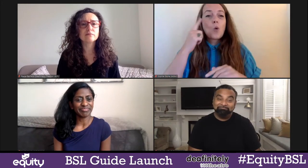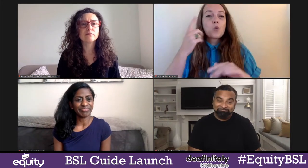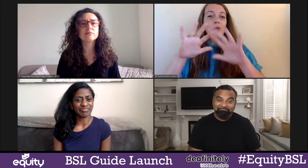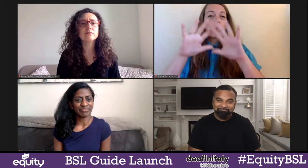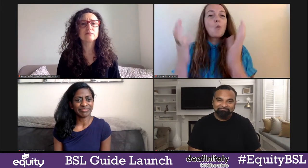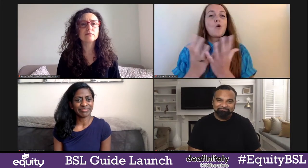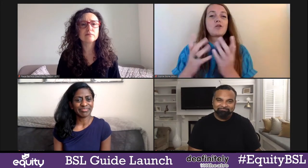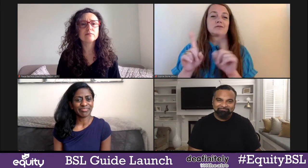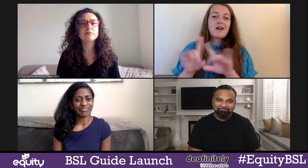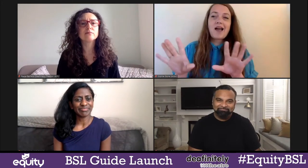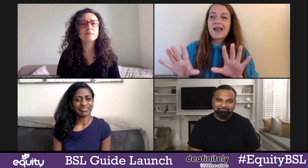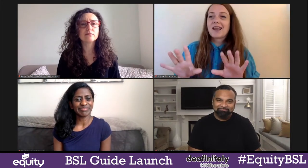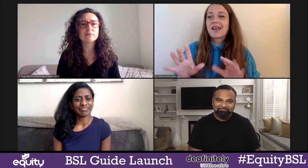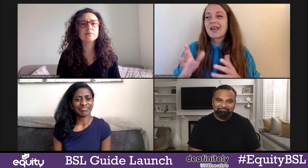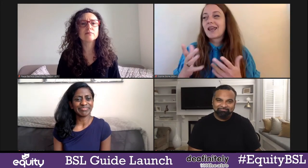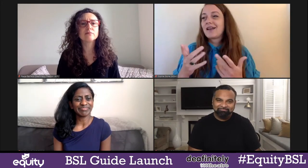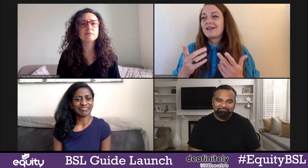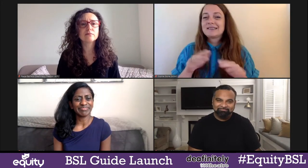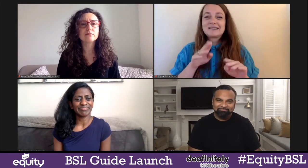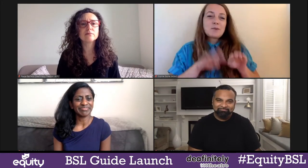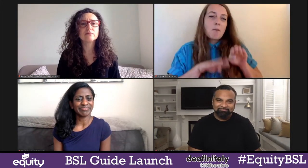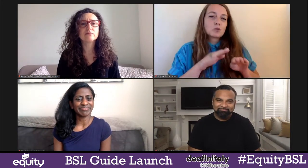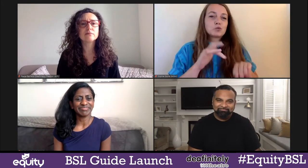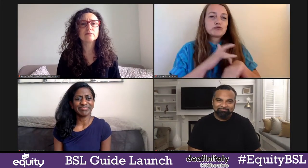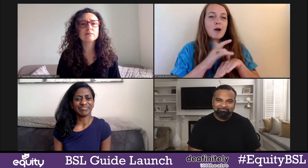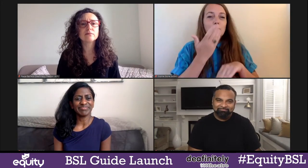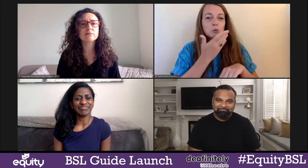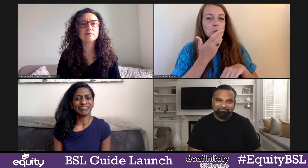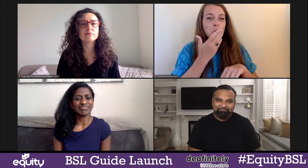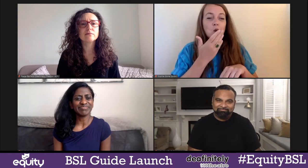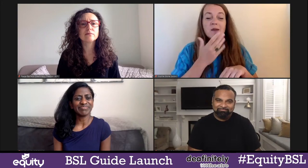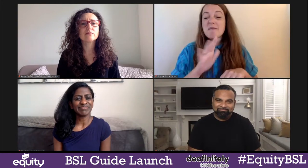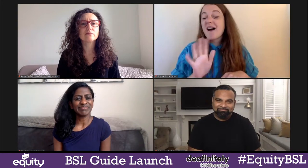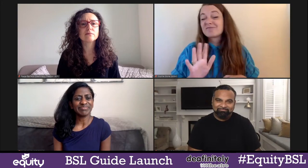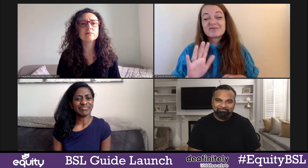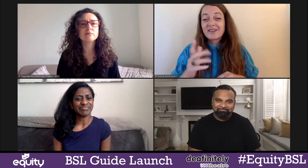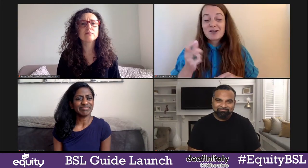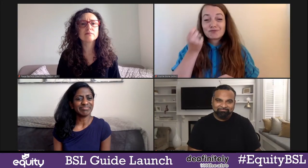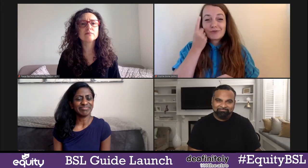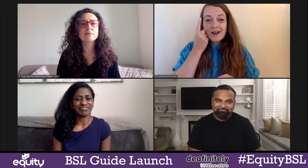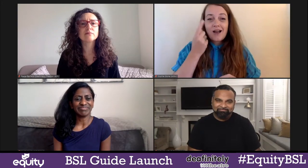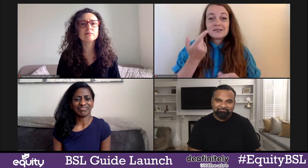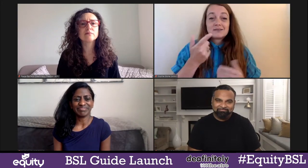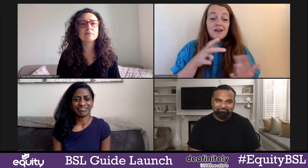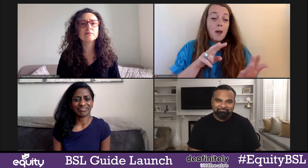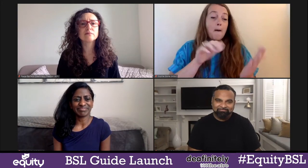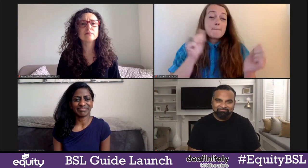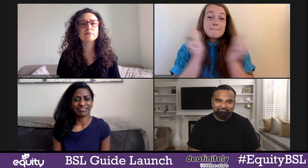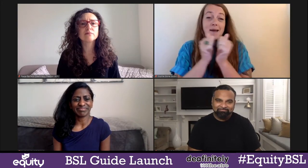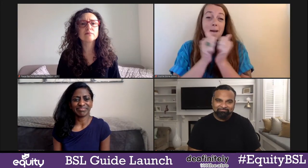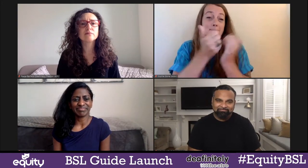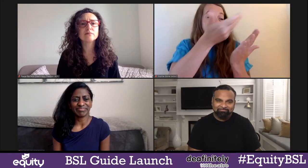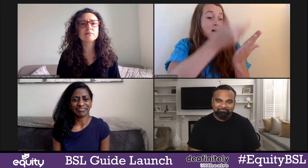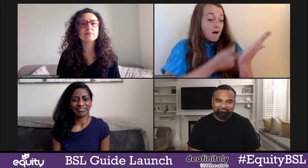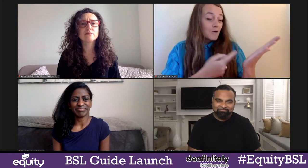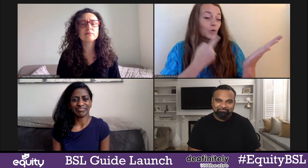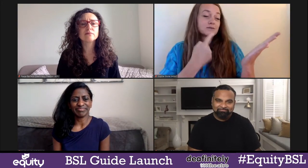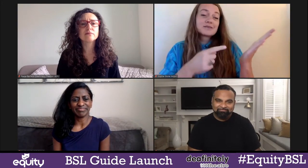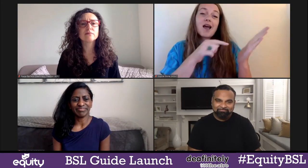improved. And I thought that the world post-drama school would be the same as it had been